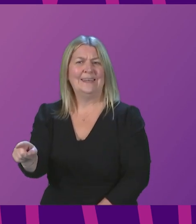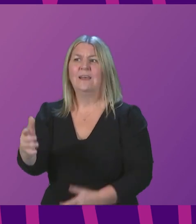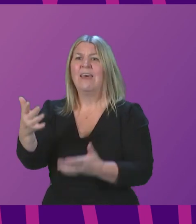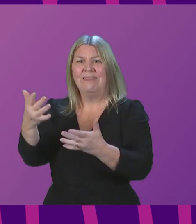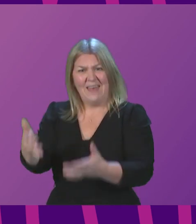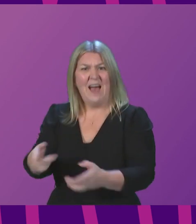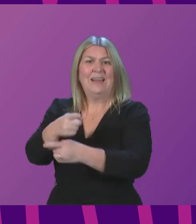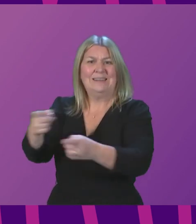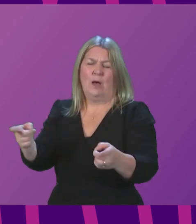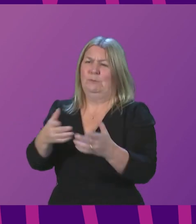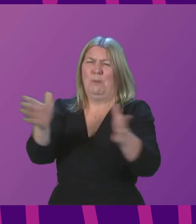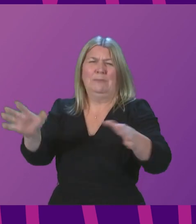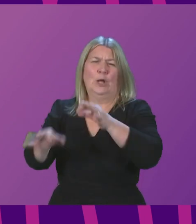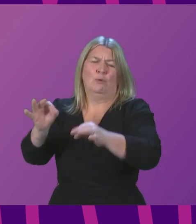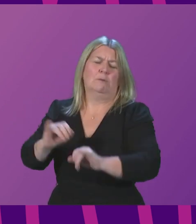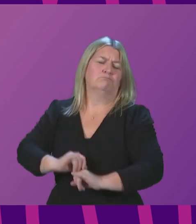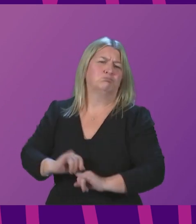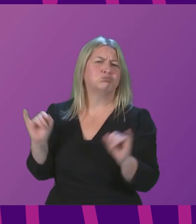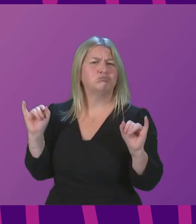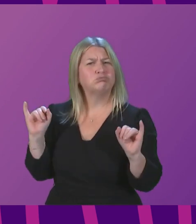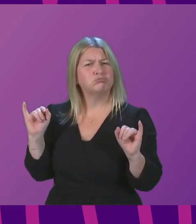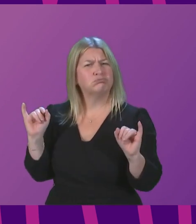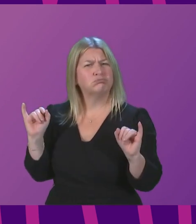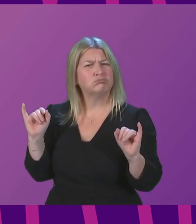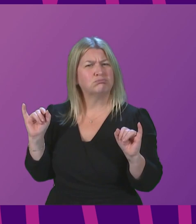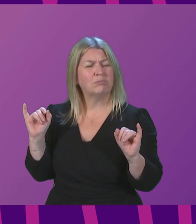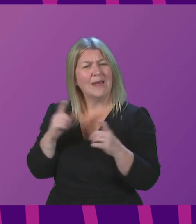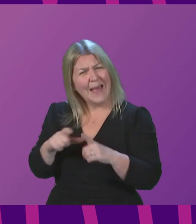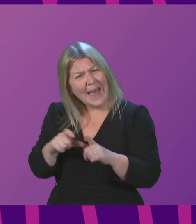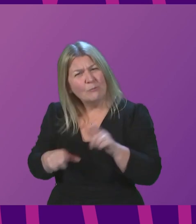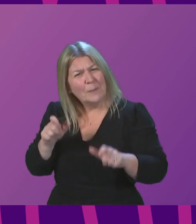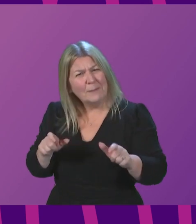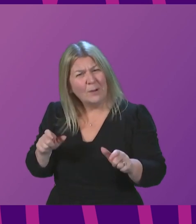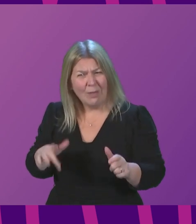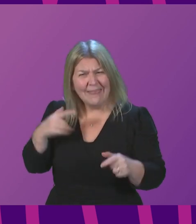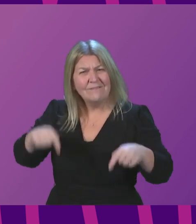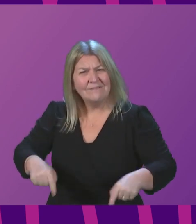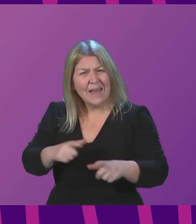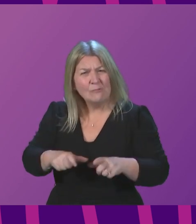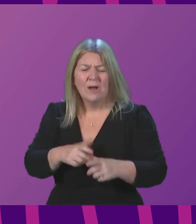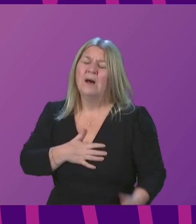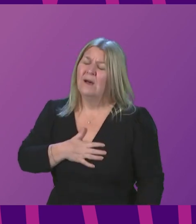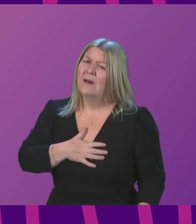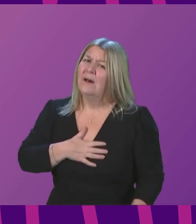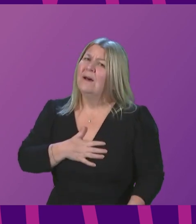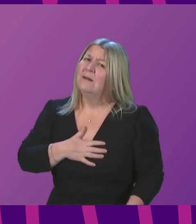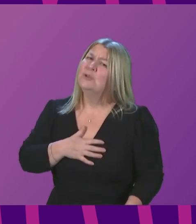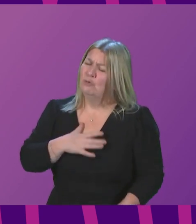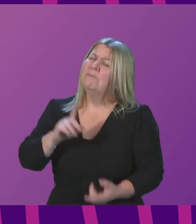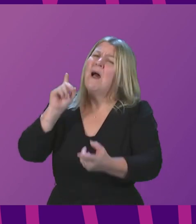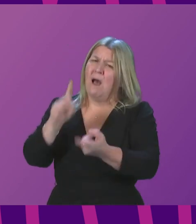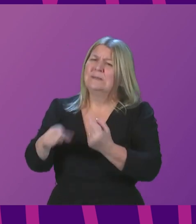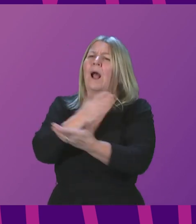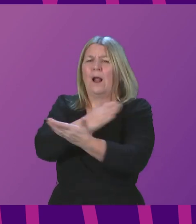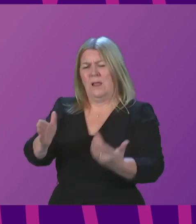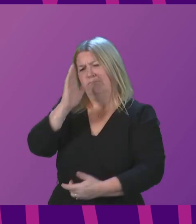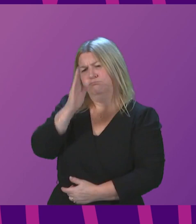beleaguered public inquiry. Edinburgh residents deserve answers into what went wrong with the building of the